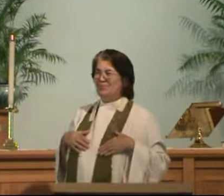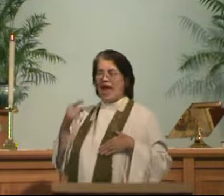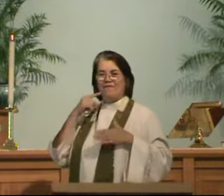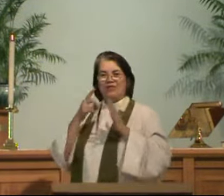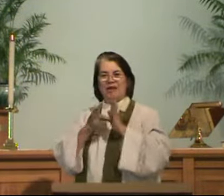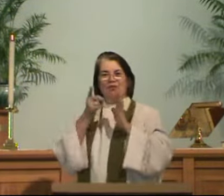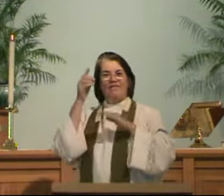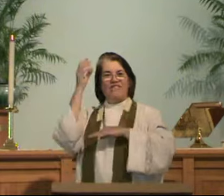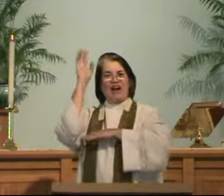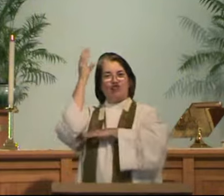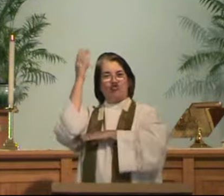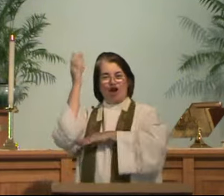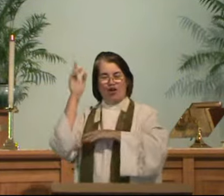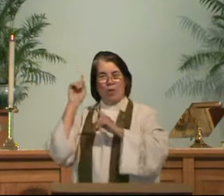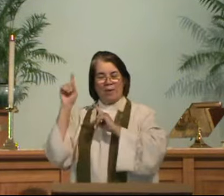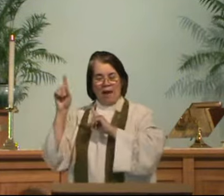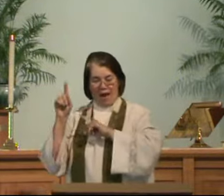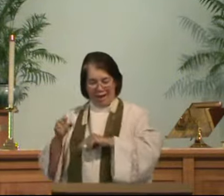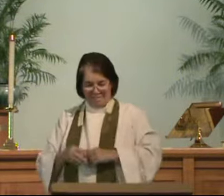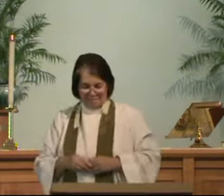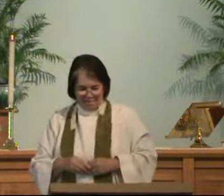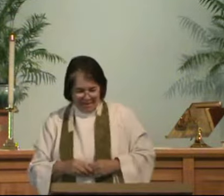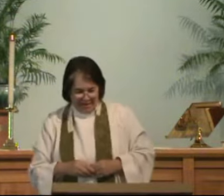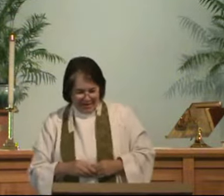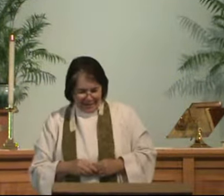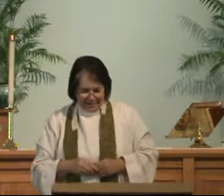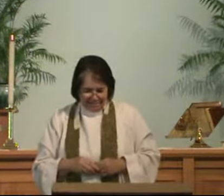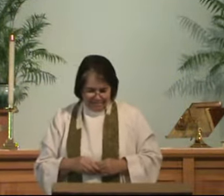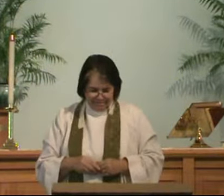A double fire truck going by.